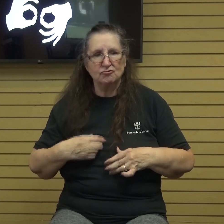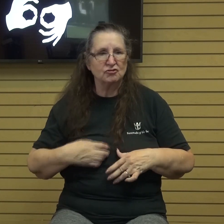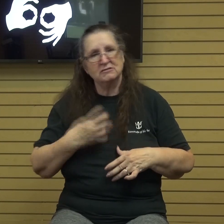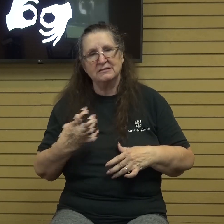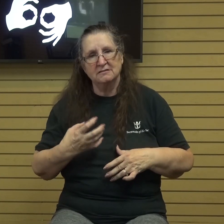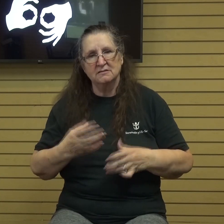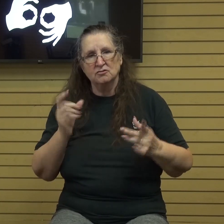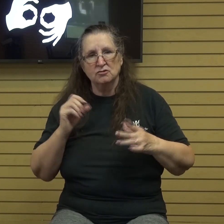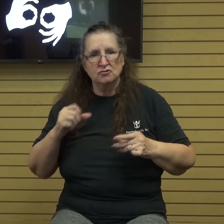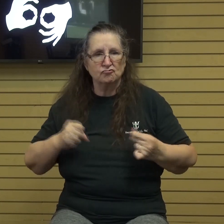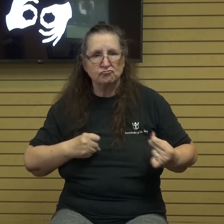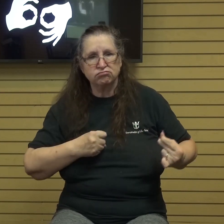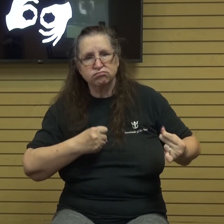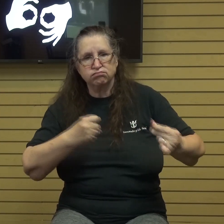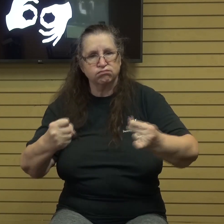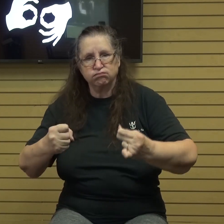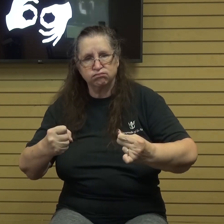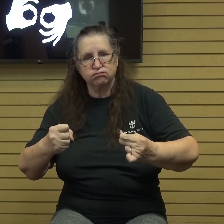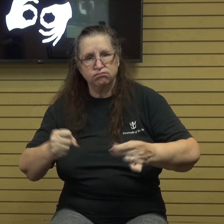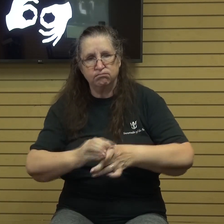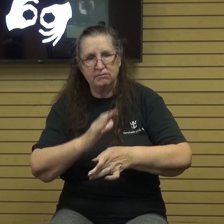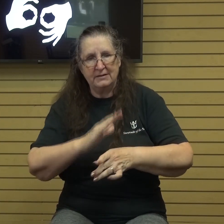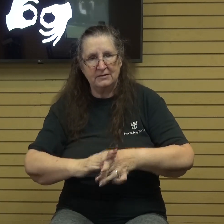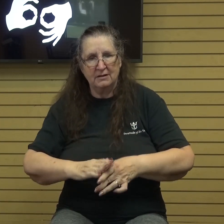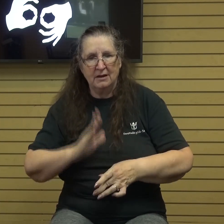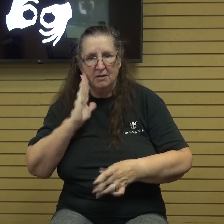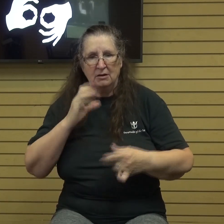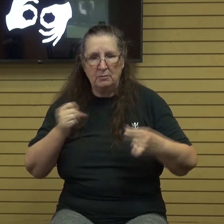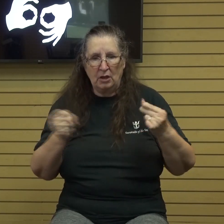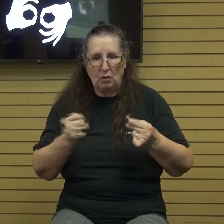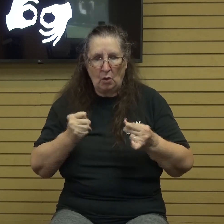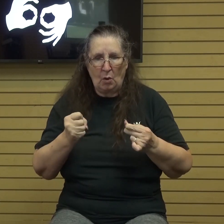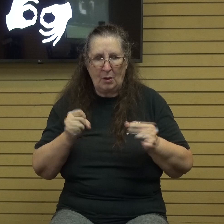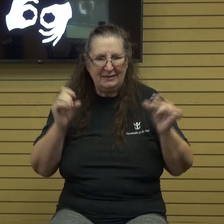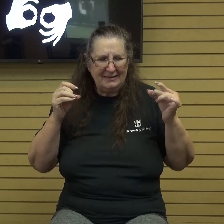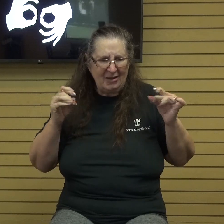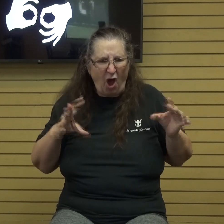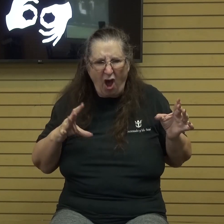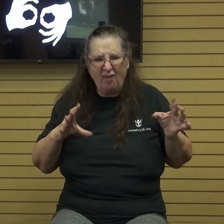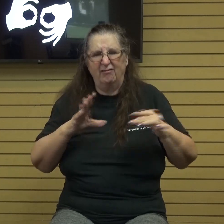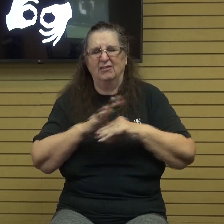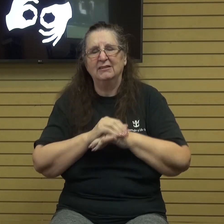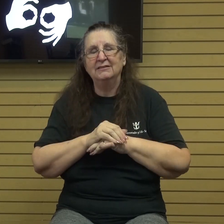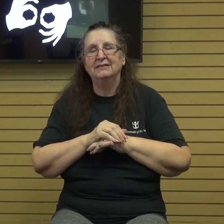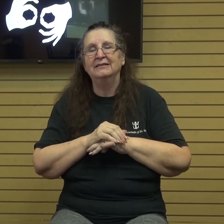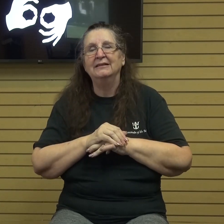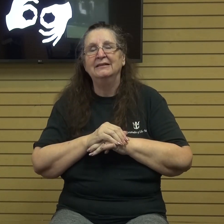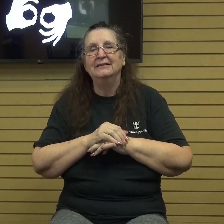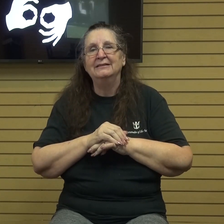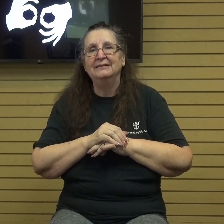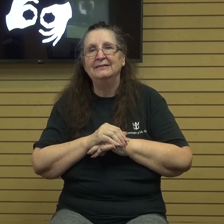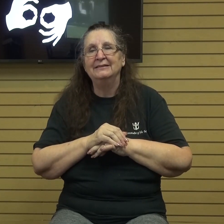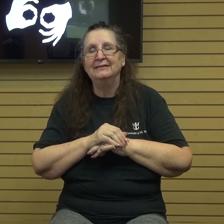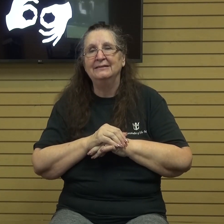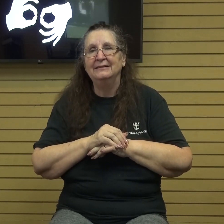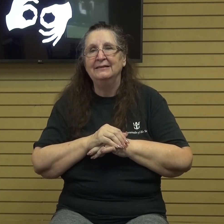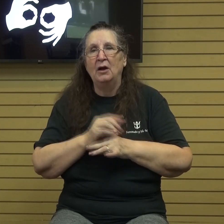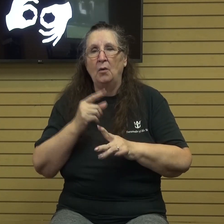like, we're going to drive all the way to the beach. It's going to be cold and just miserable, and this is a month